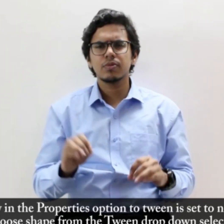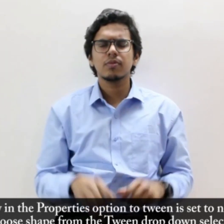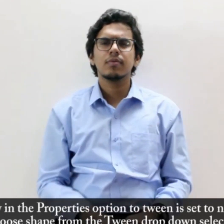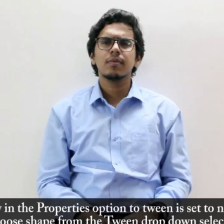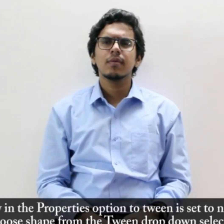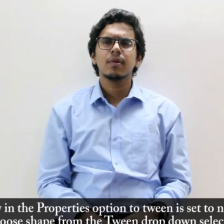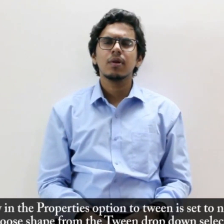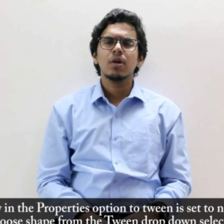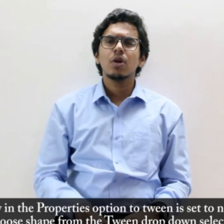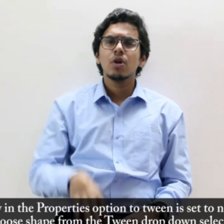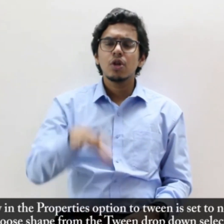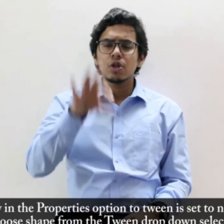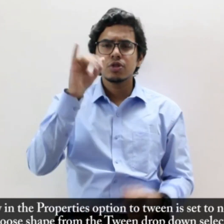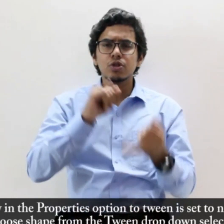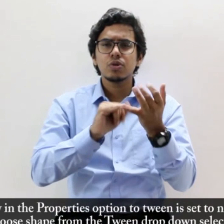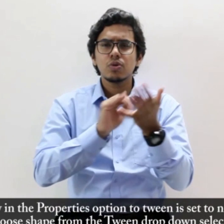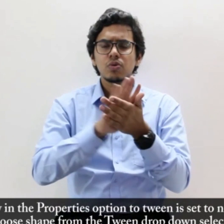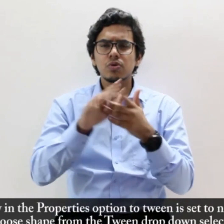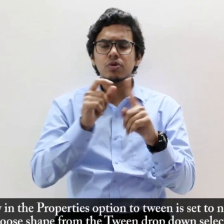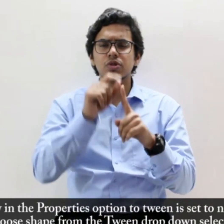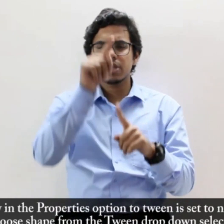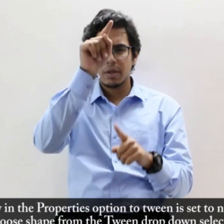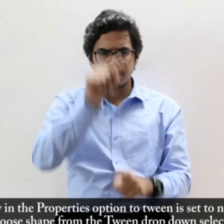Shape from the Tween drop-down selector.